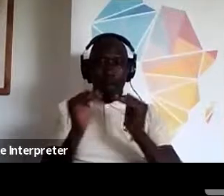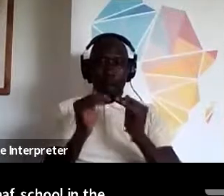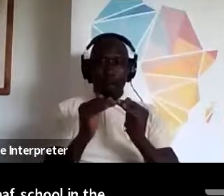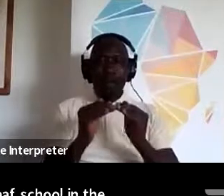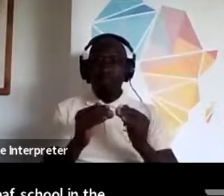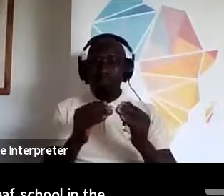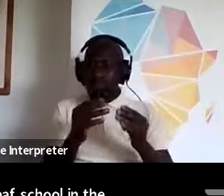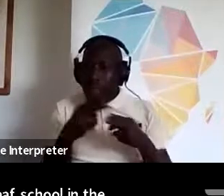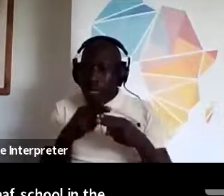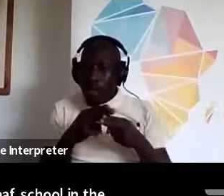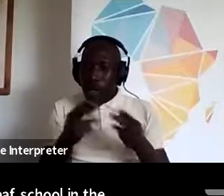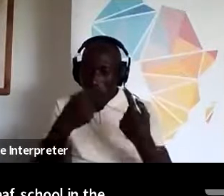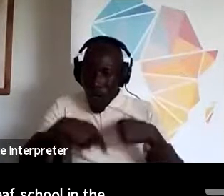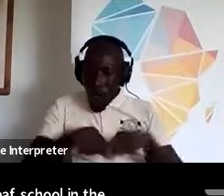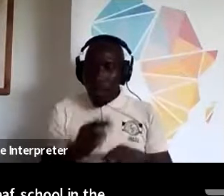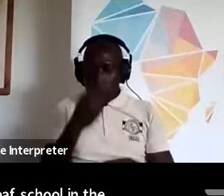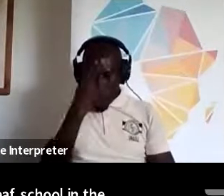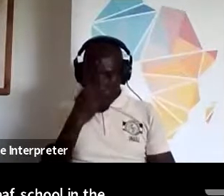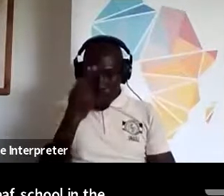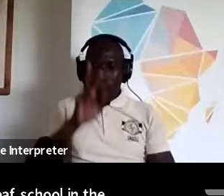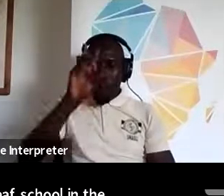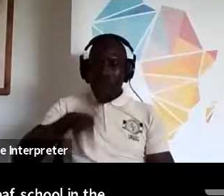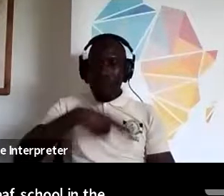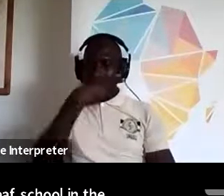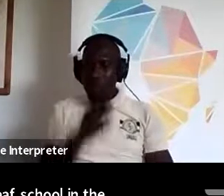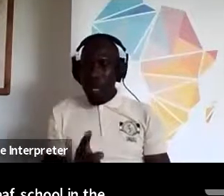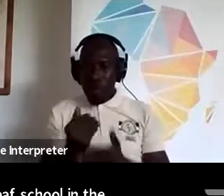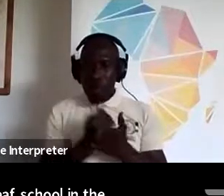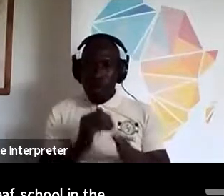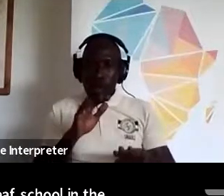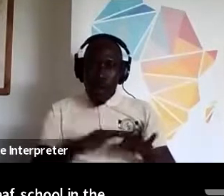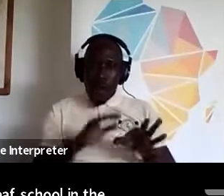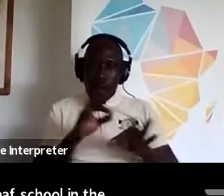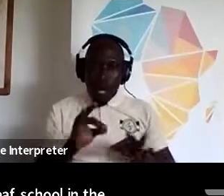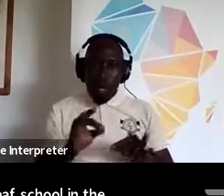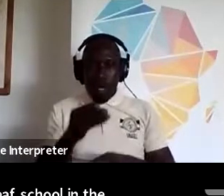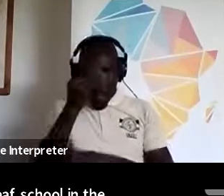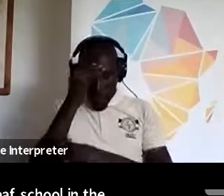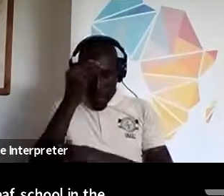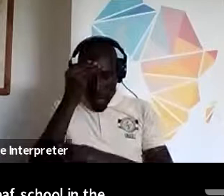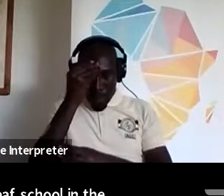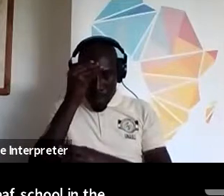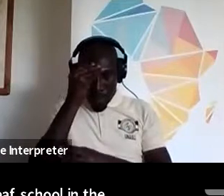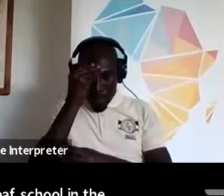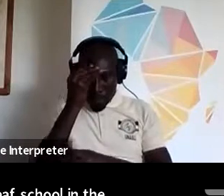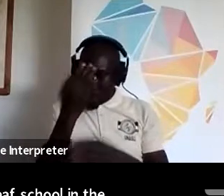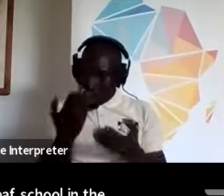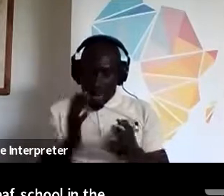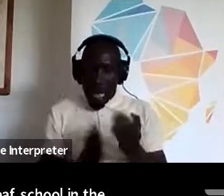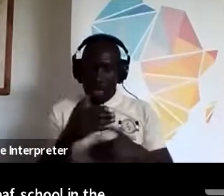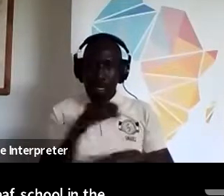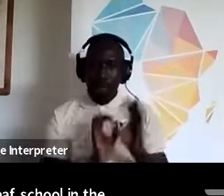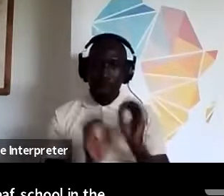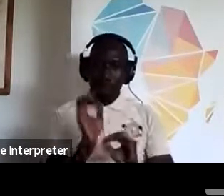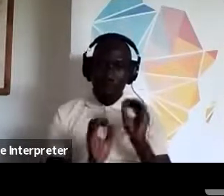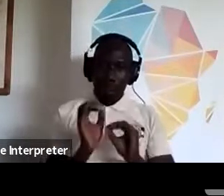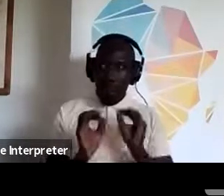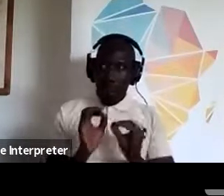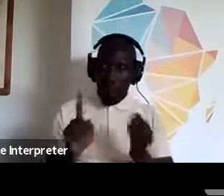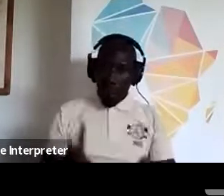all the children failed because online education was not put into an accessible format for them to get